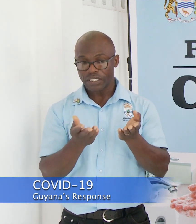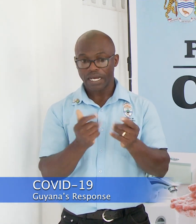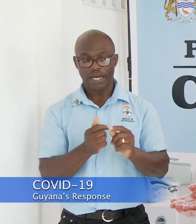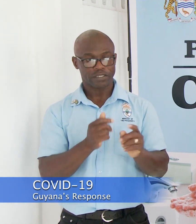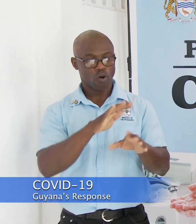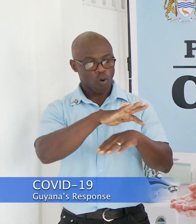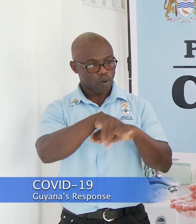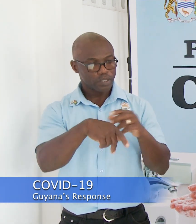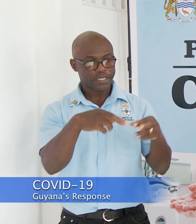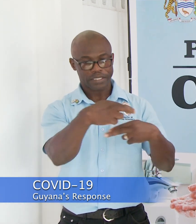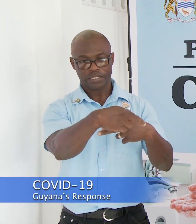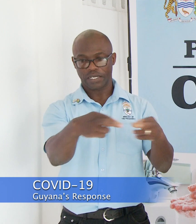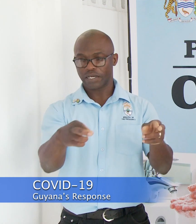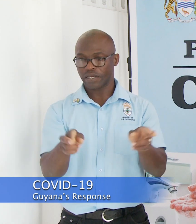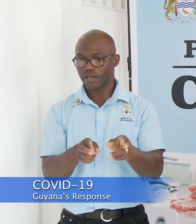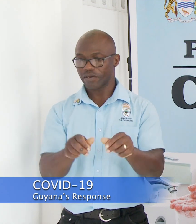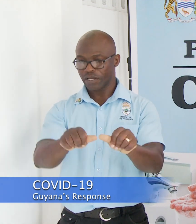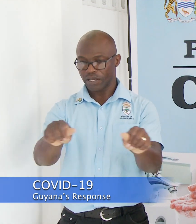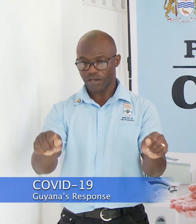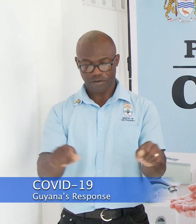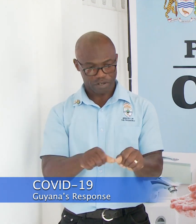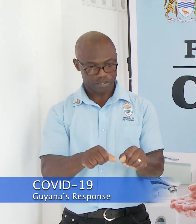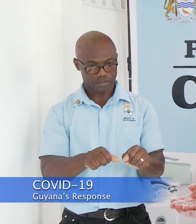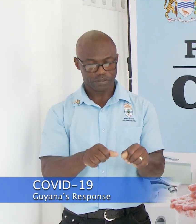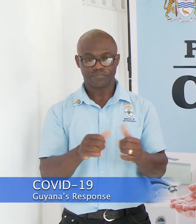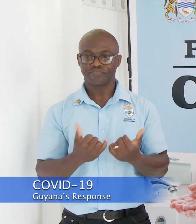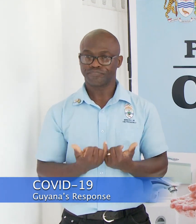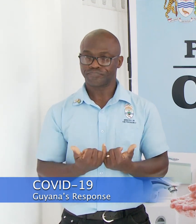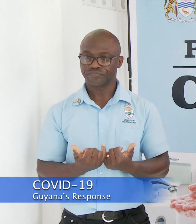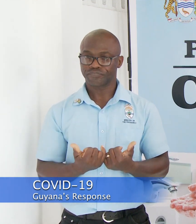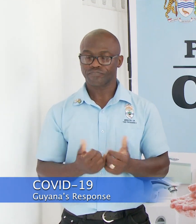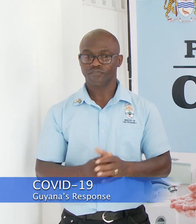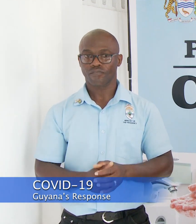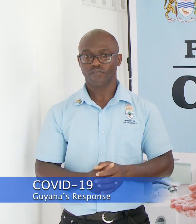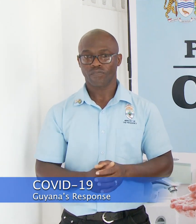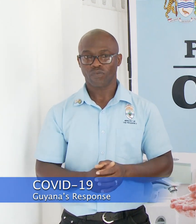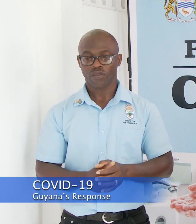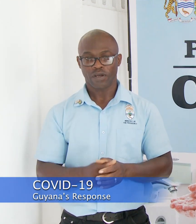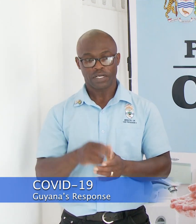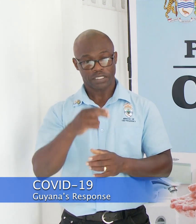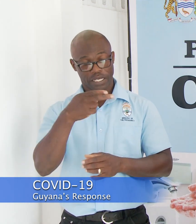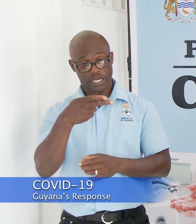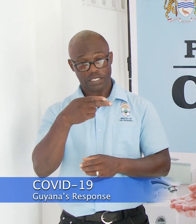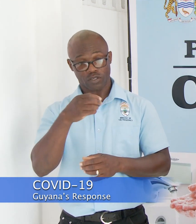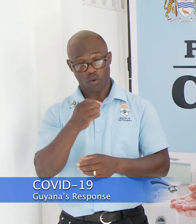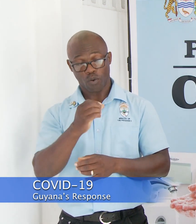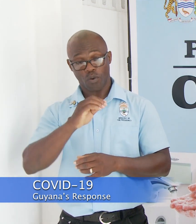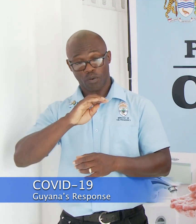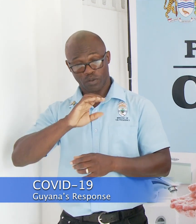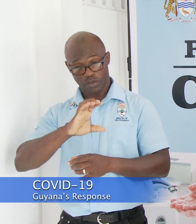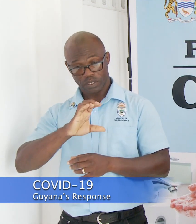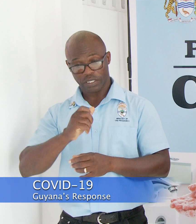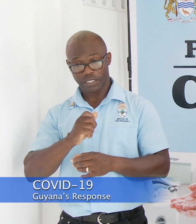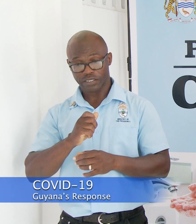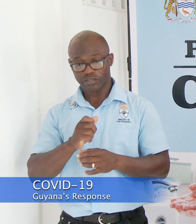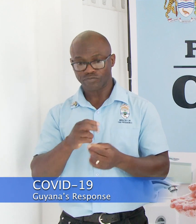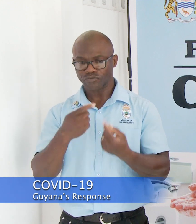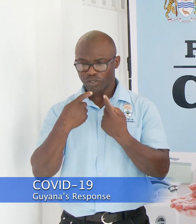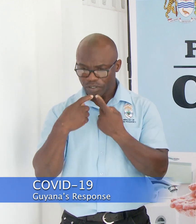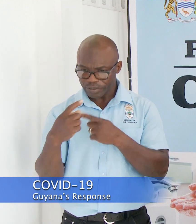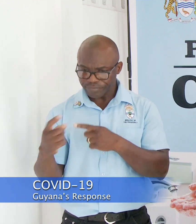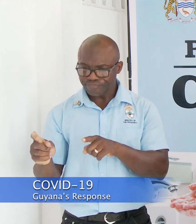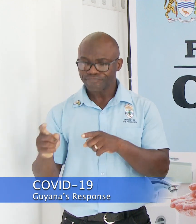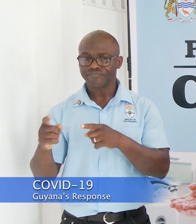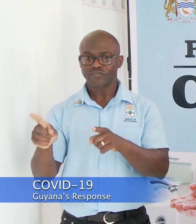sites. In conclusion, the HEOC continues to make recommendations